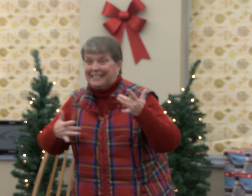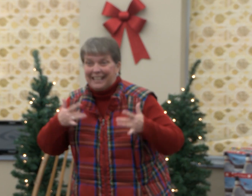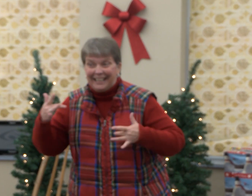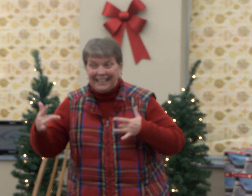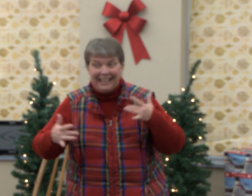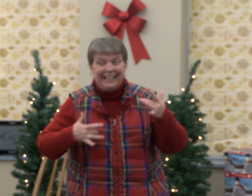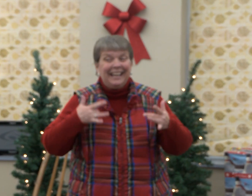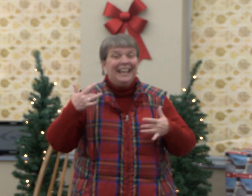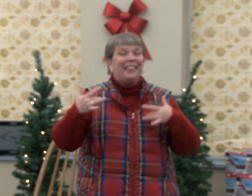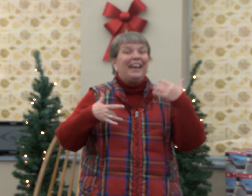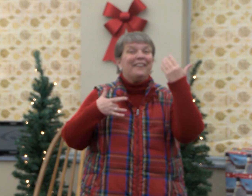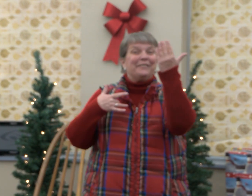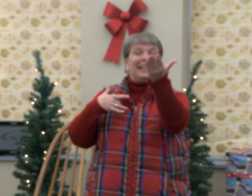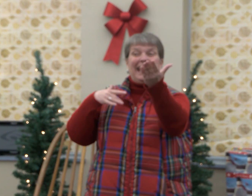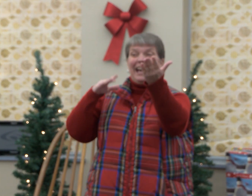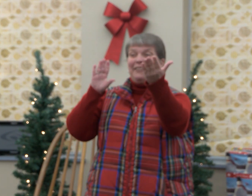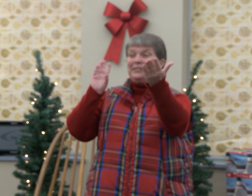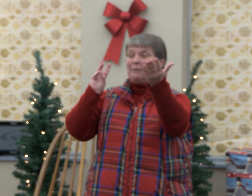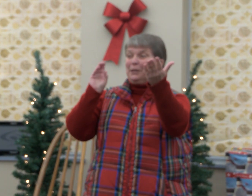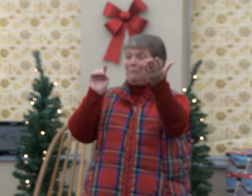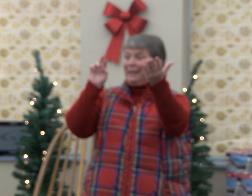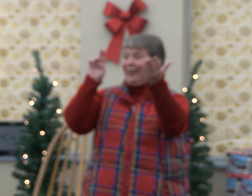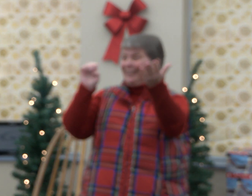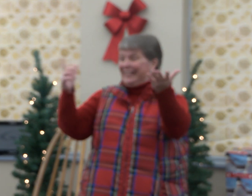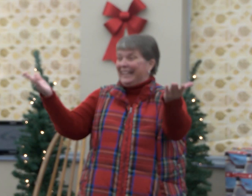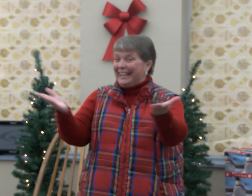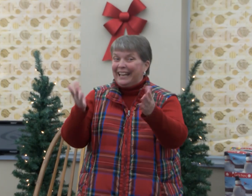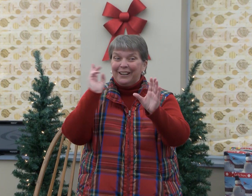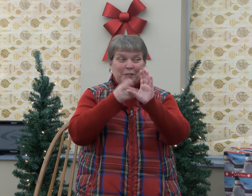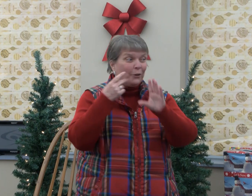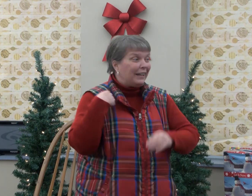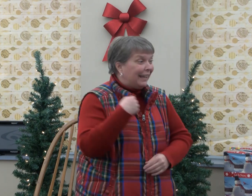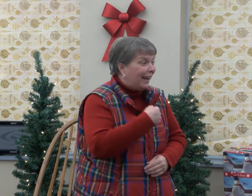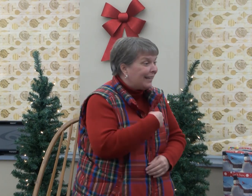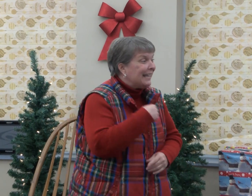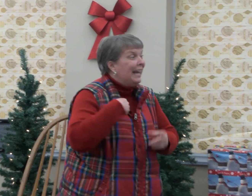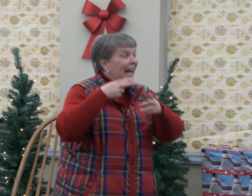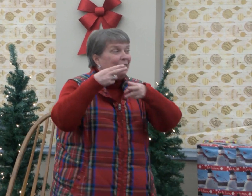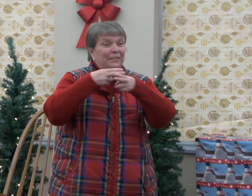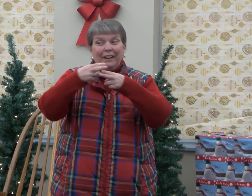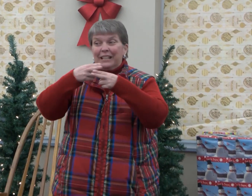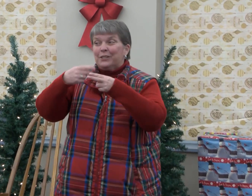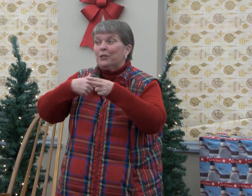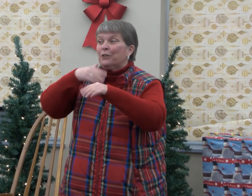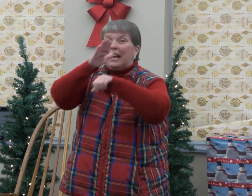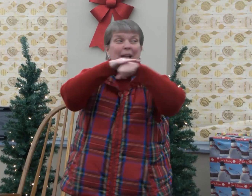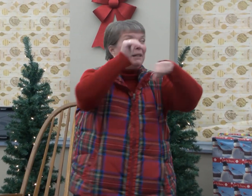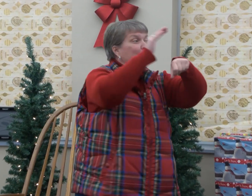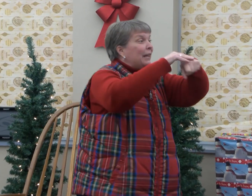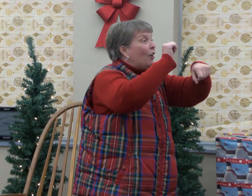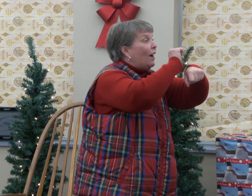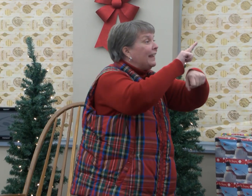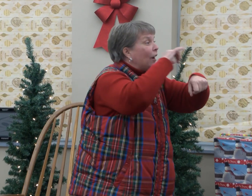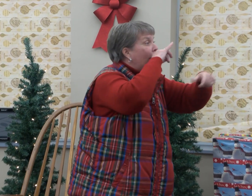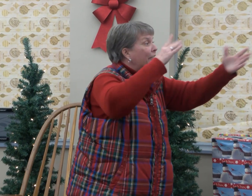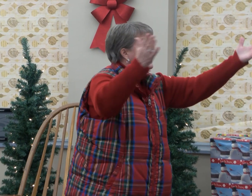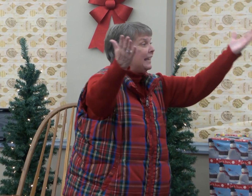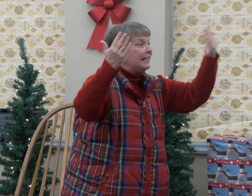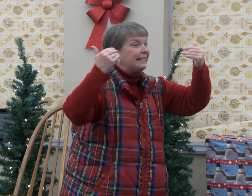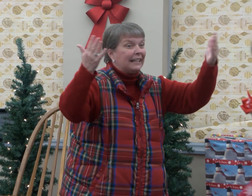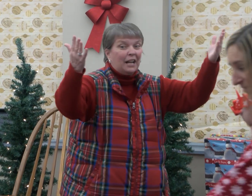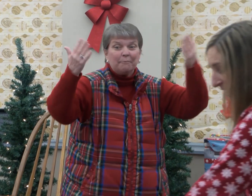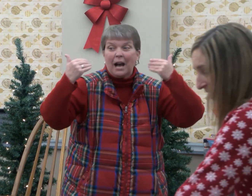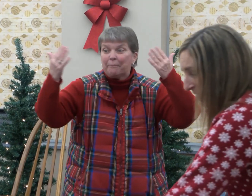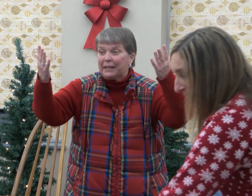very excited that we have WBRE here joining us. And very soon I'm going to be calling all